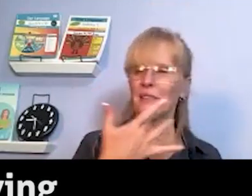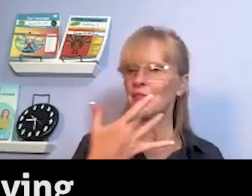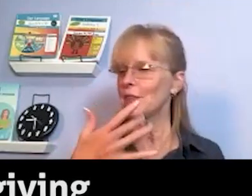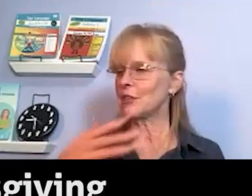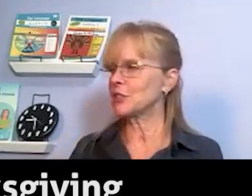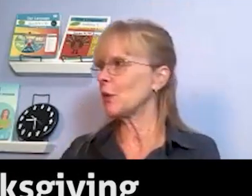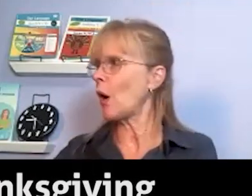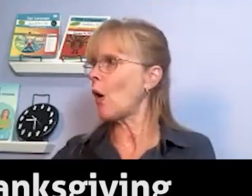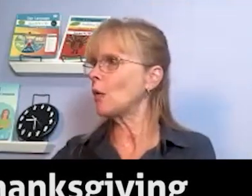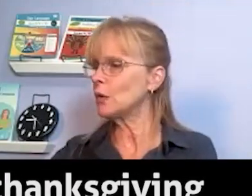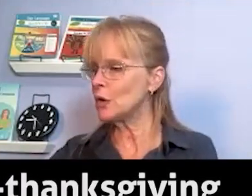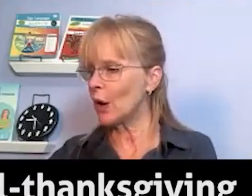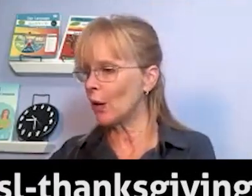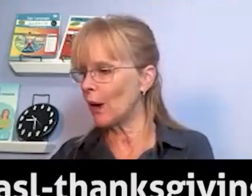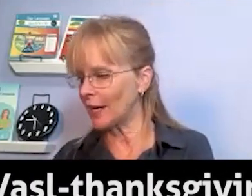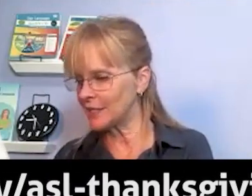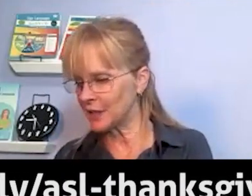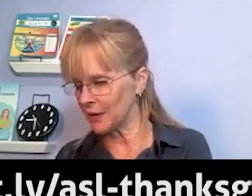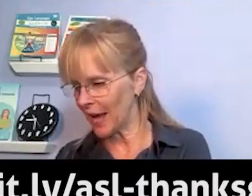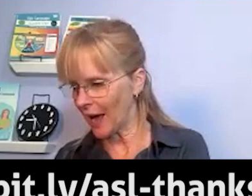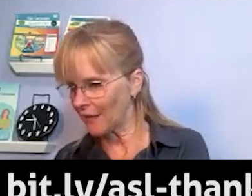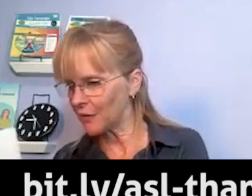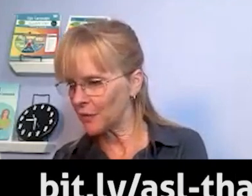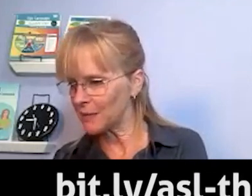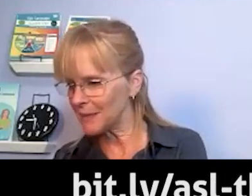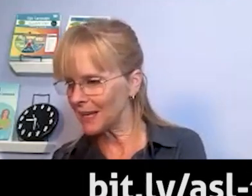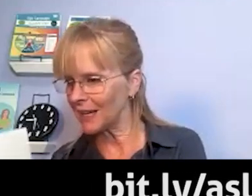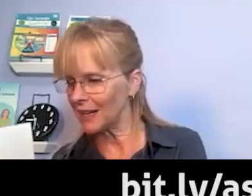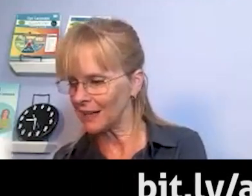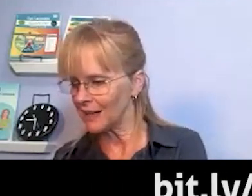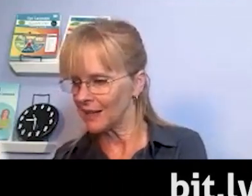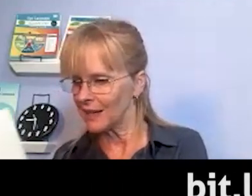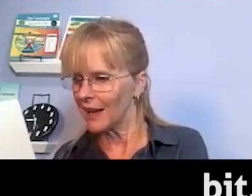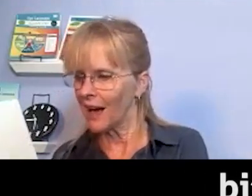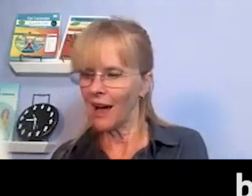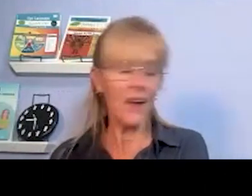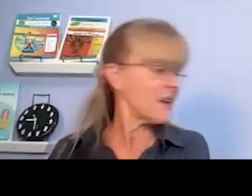one of my favorites too. Oh no, I don't have it with me.